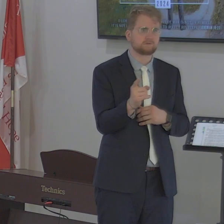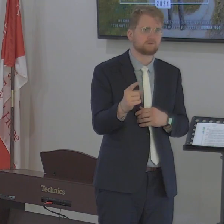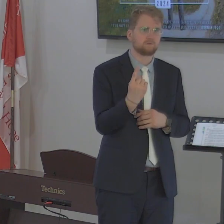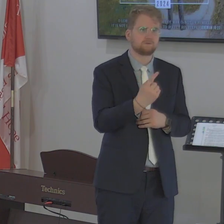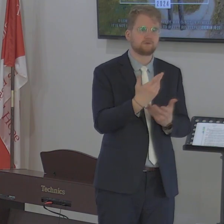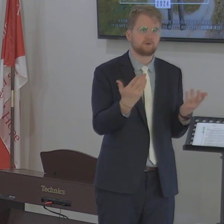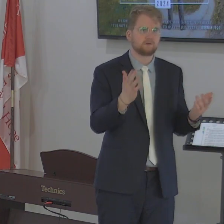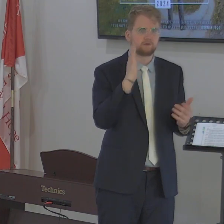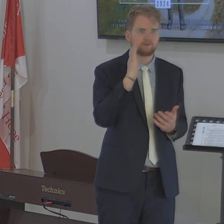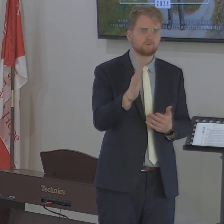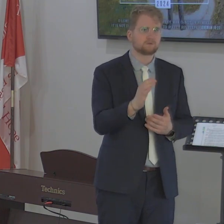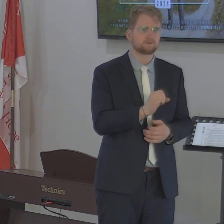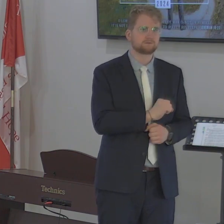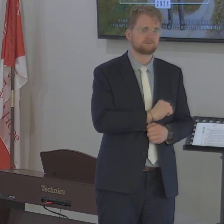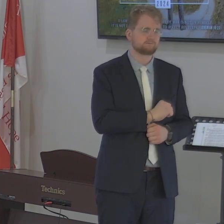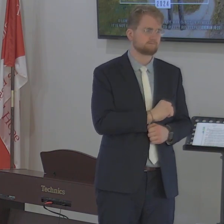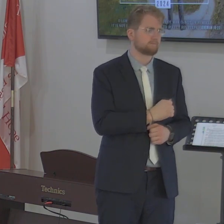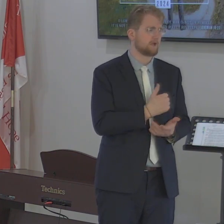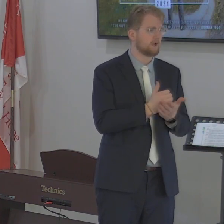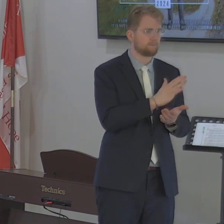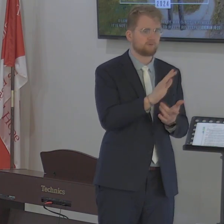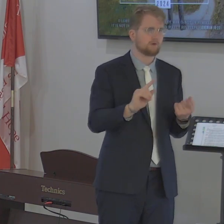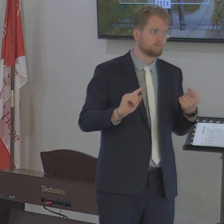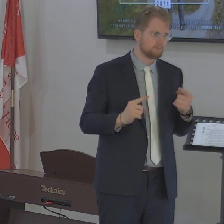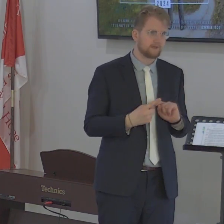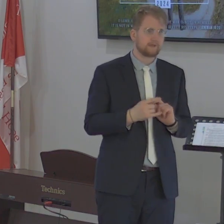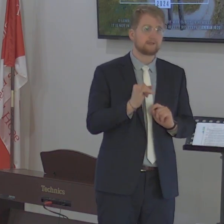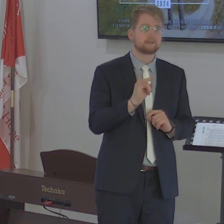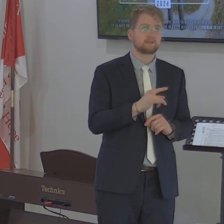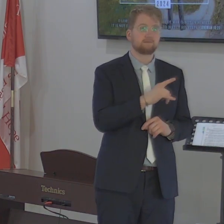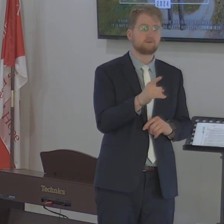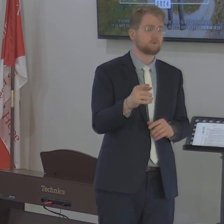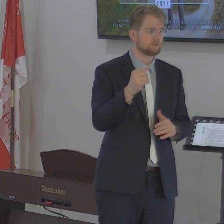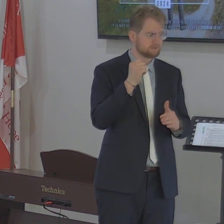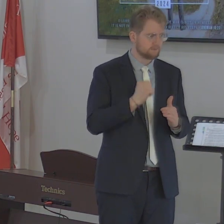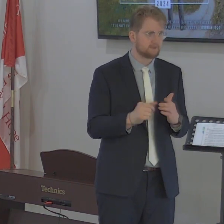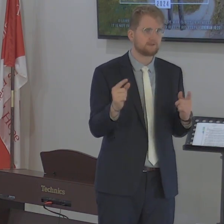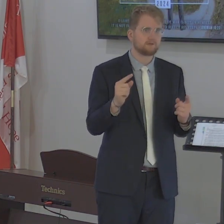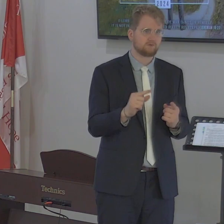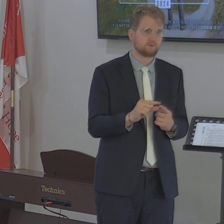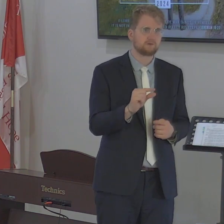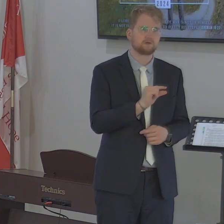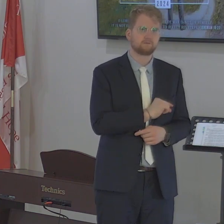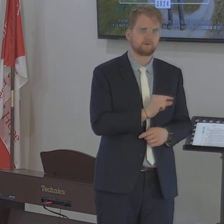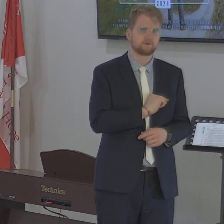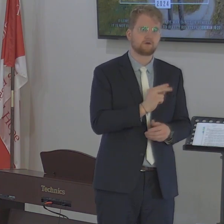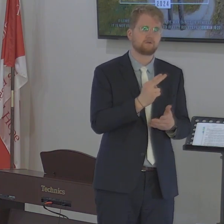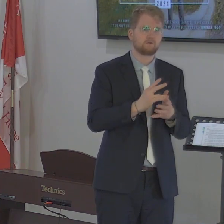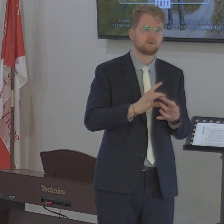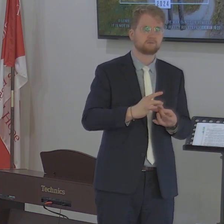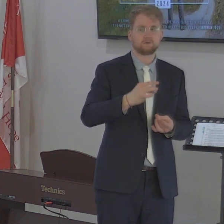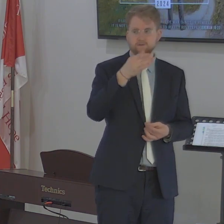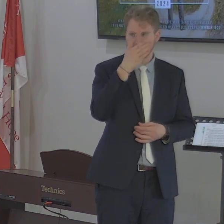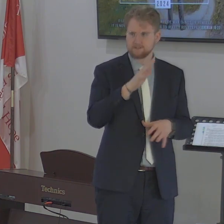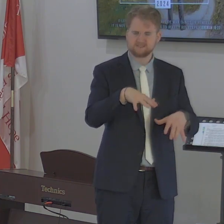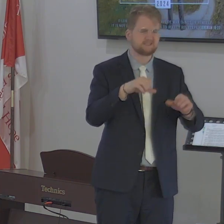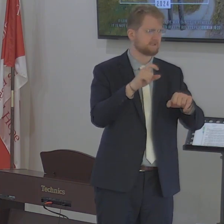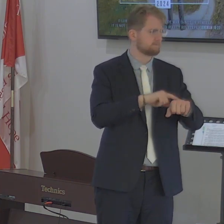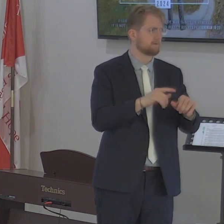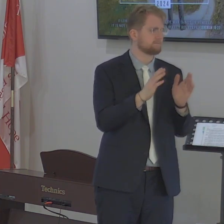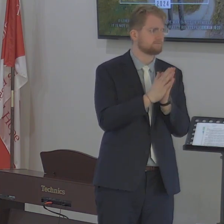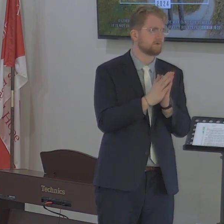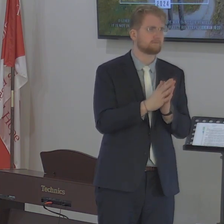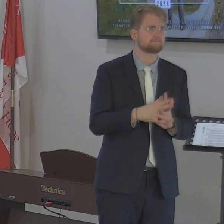going to take that pain away, that prodding away, is by you submitting to the conviction of the Holy Spirit of God. Take some time and talk with